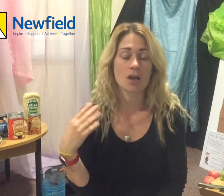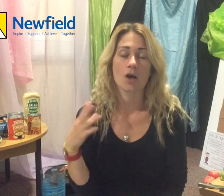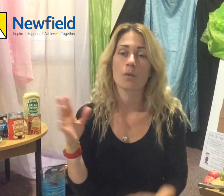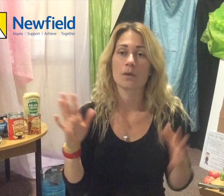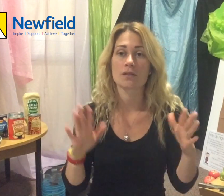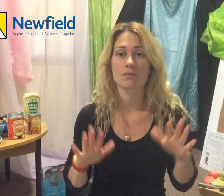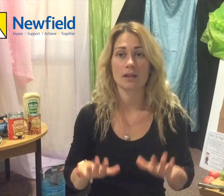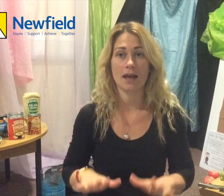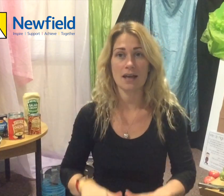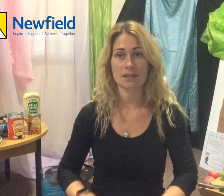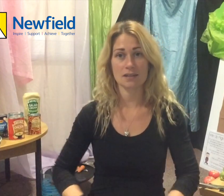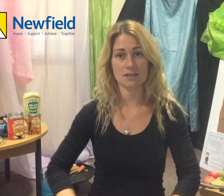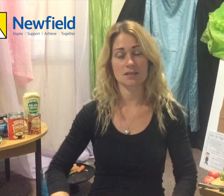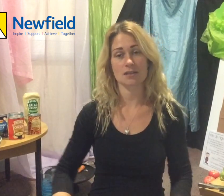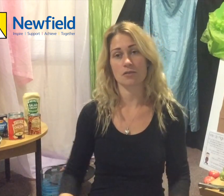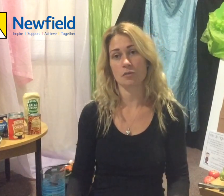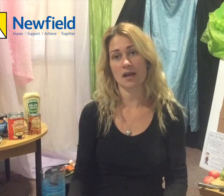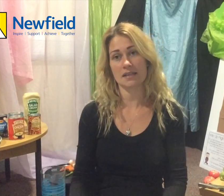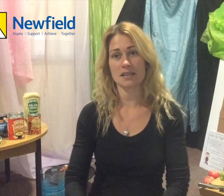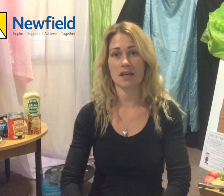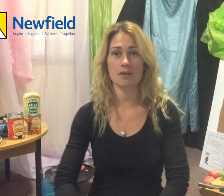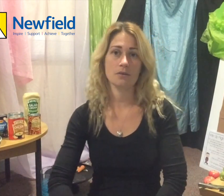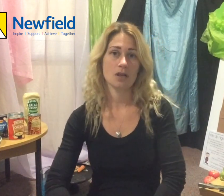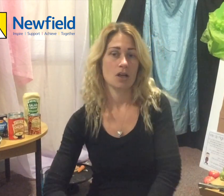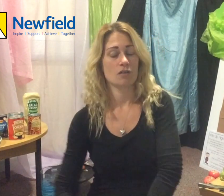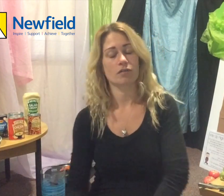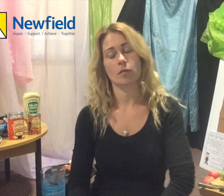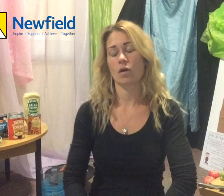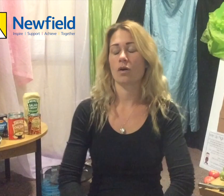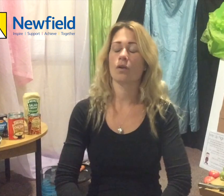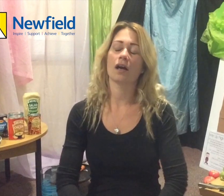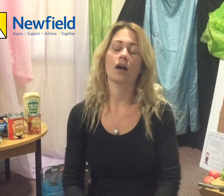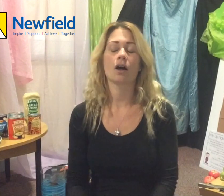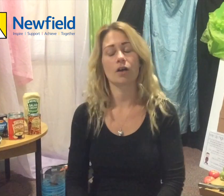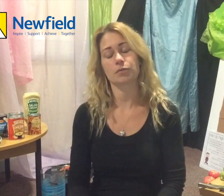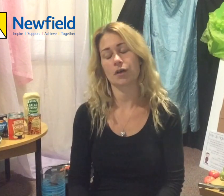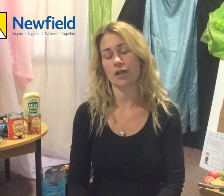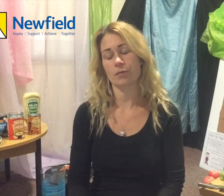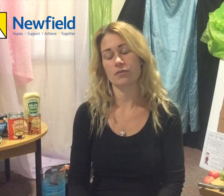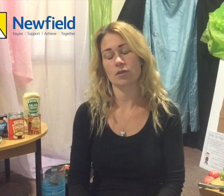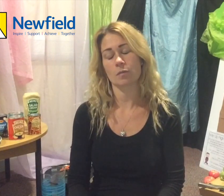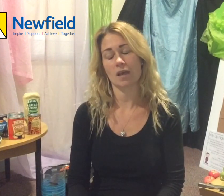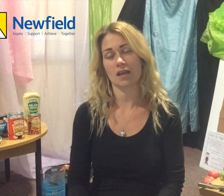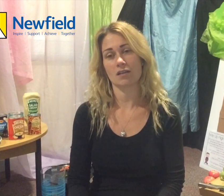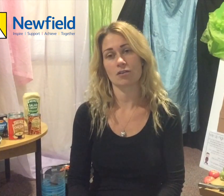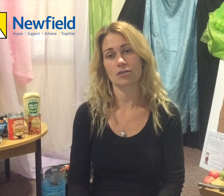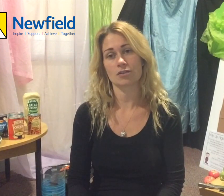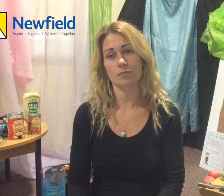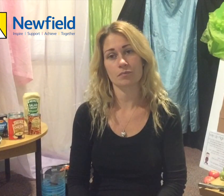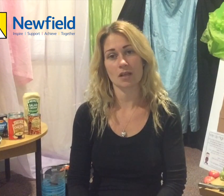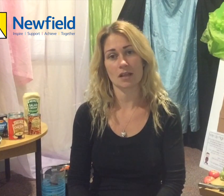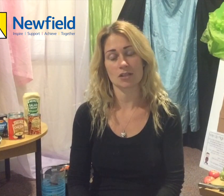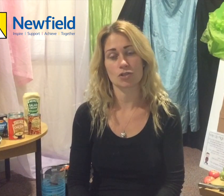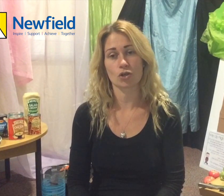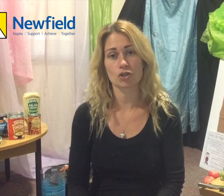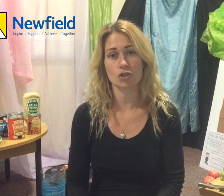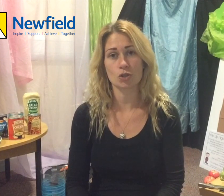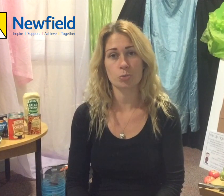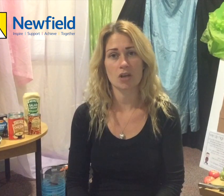and we're going to relax and wind down from all that hard work that we've done making that stone soup